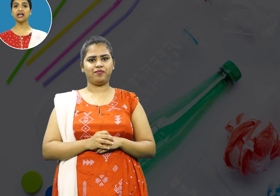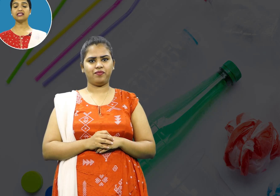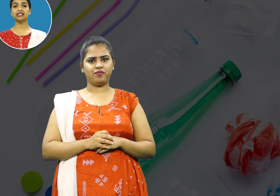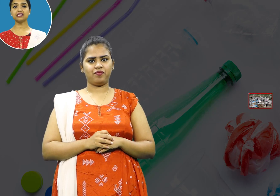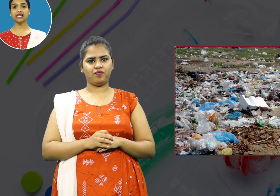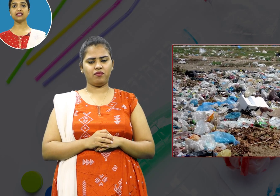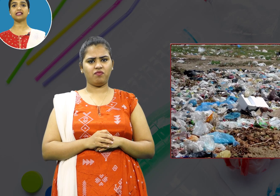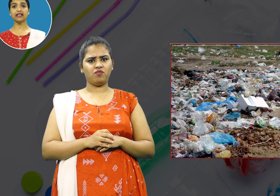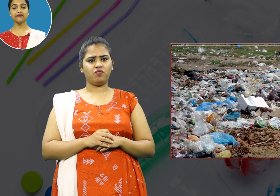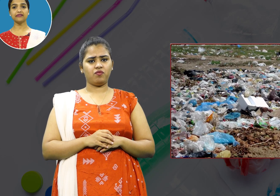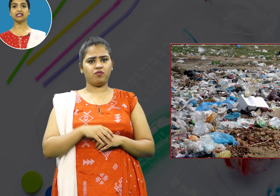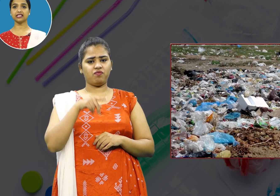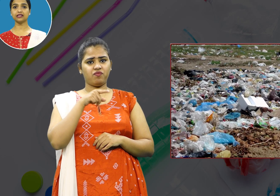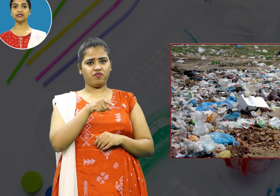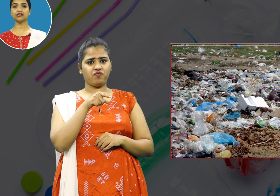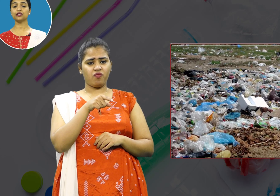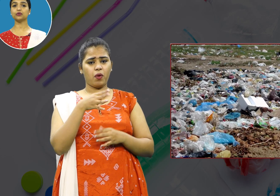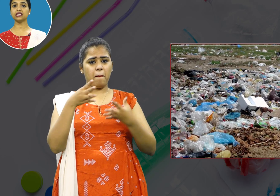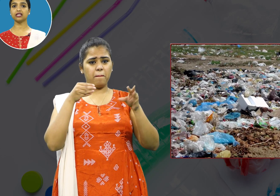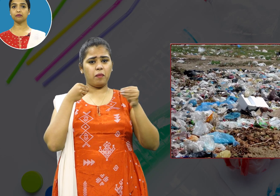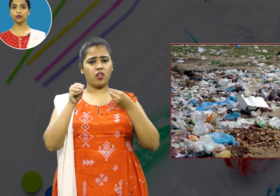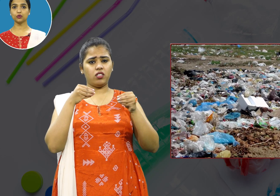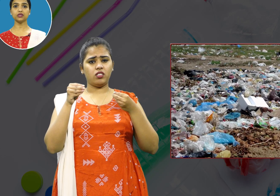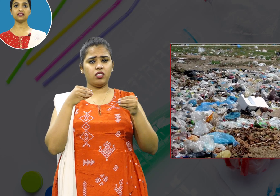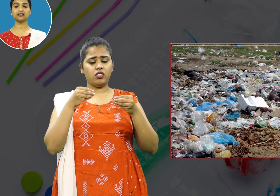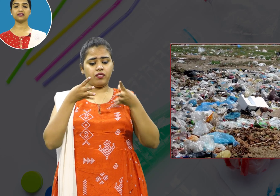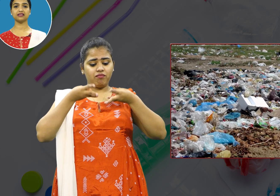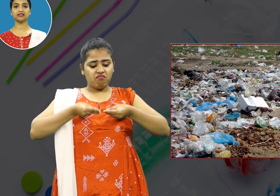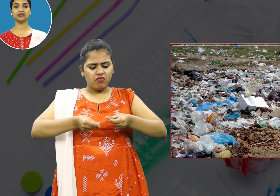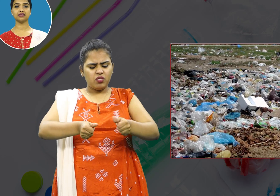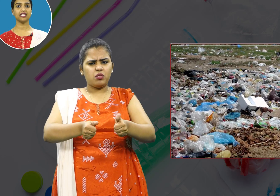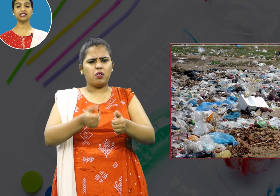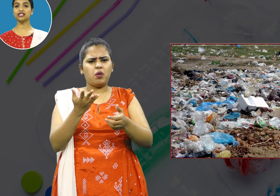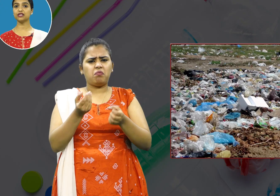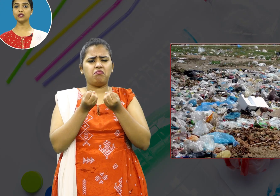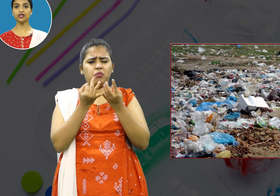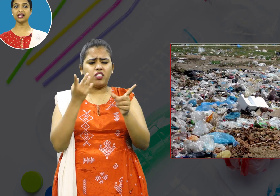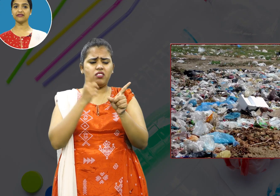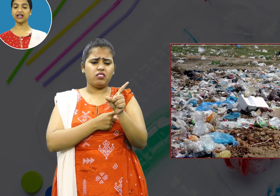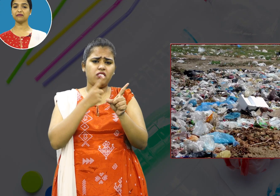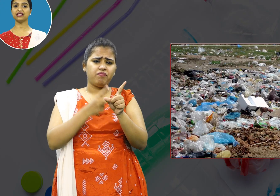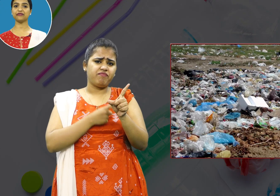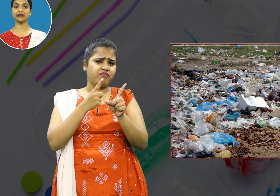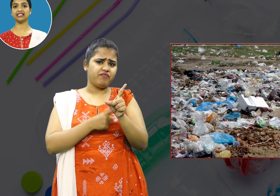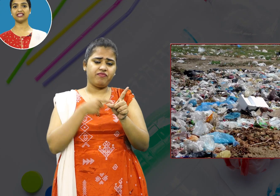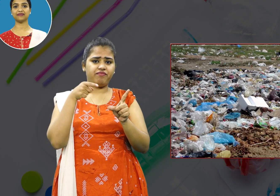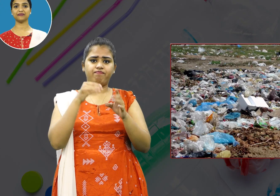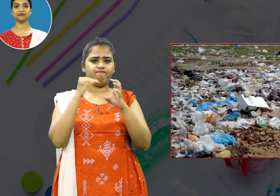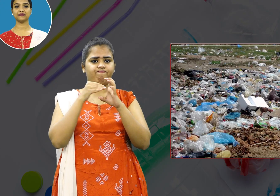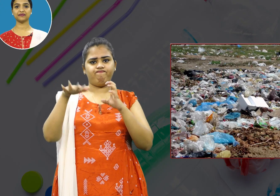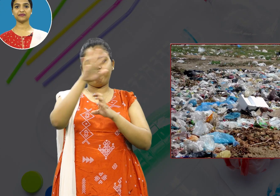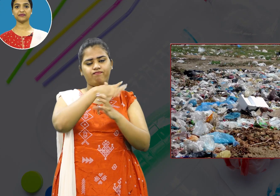Since plastic takes several years to decompose, it is not environment